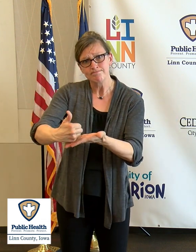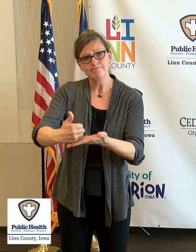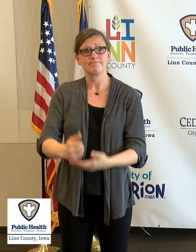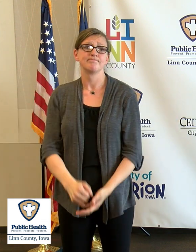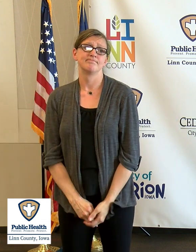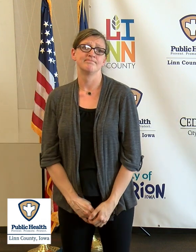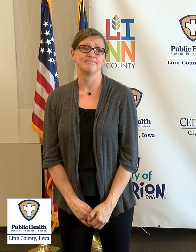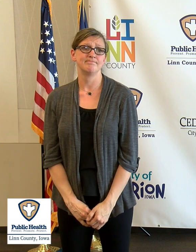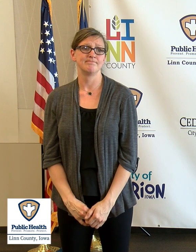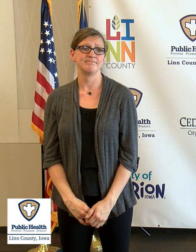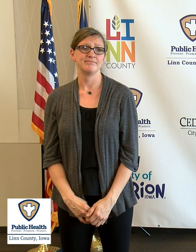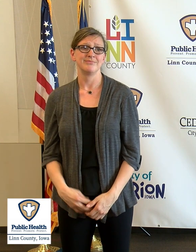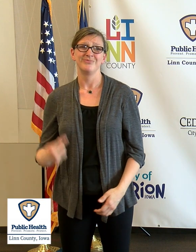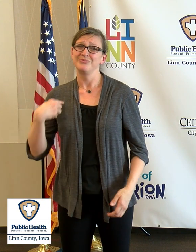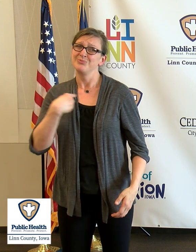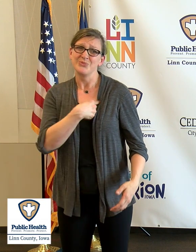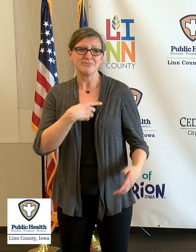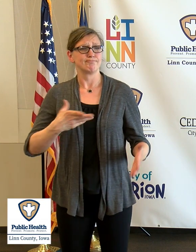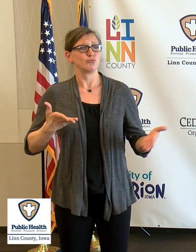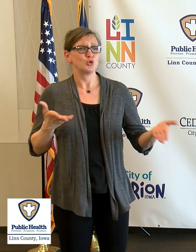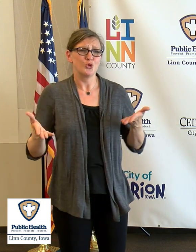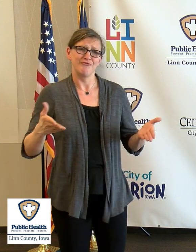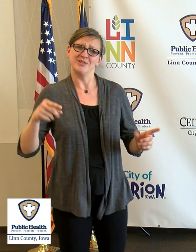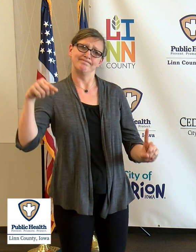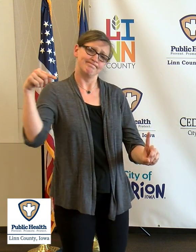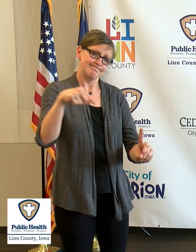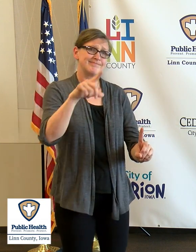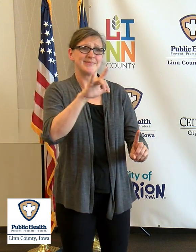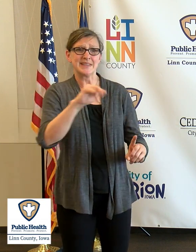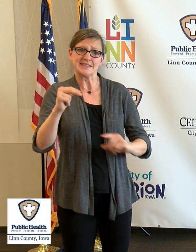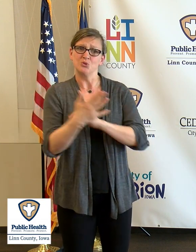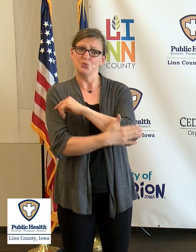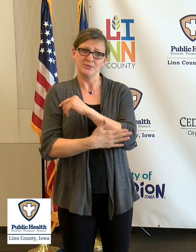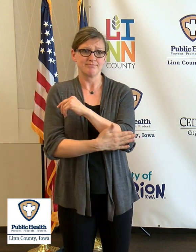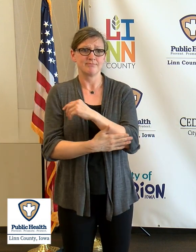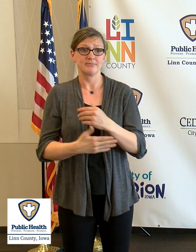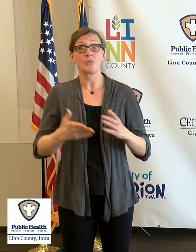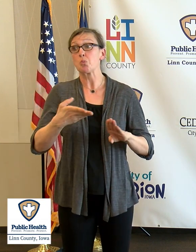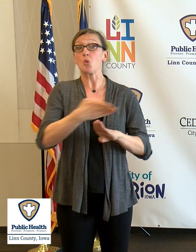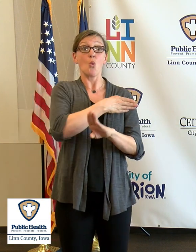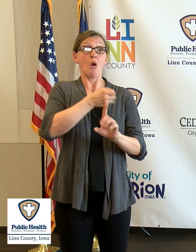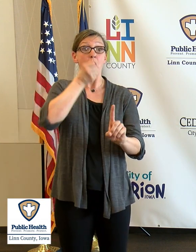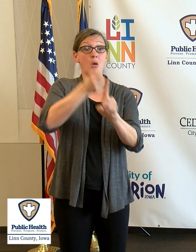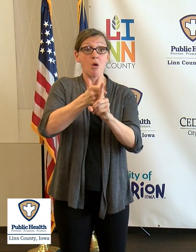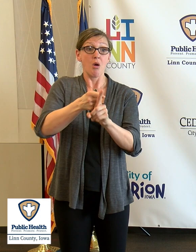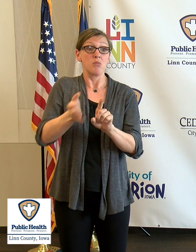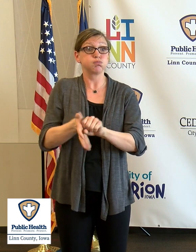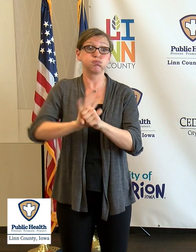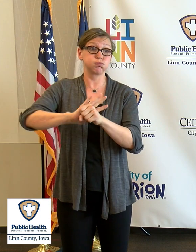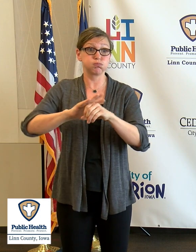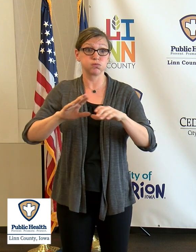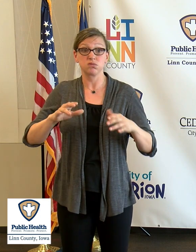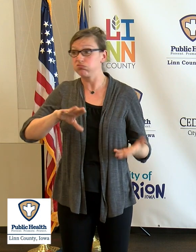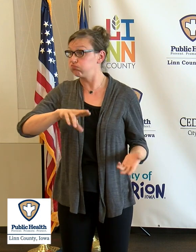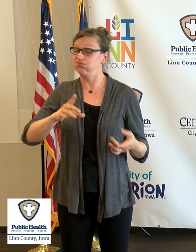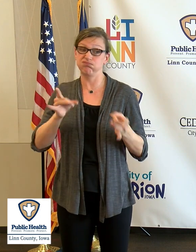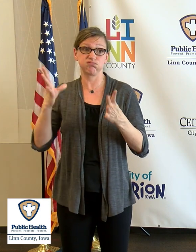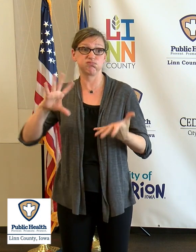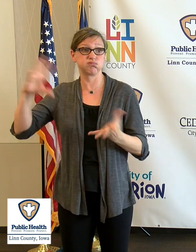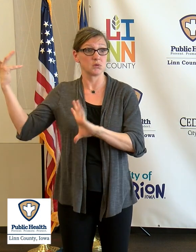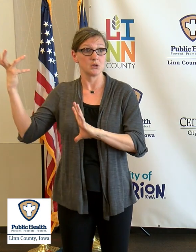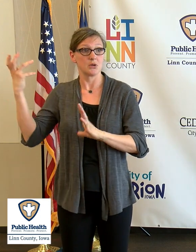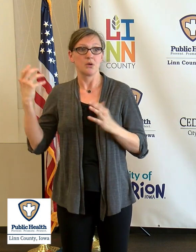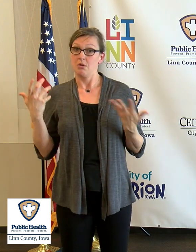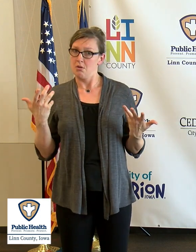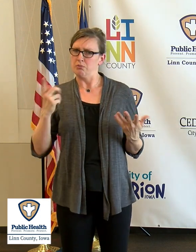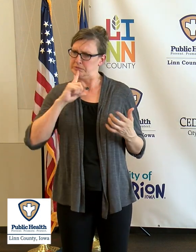community before COVID-19, we will serve you during COVID-19, and we will continue to serve you after